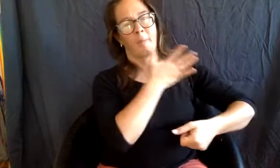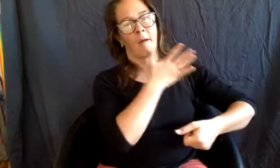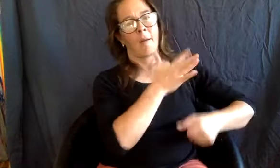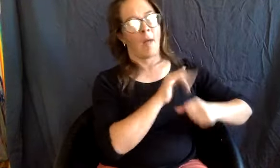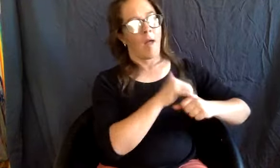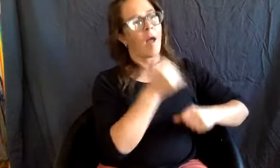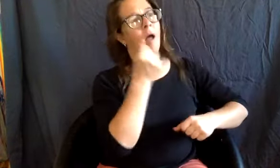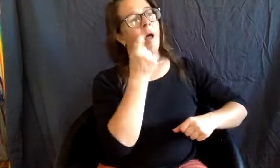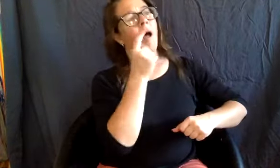too.